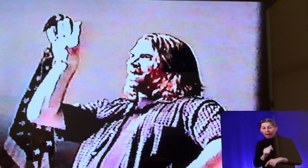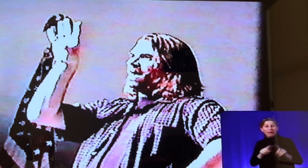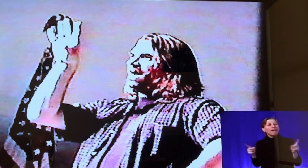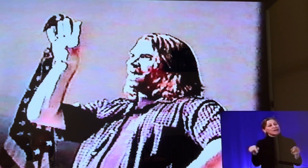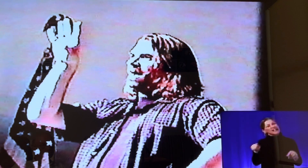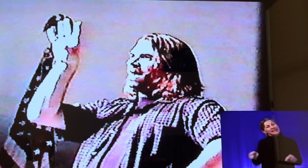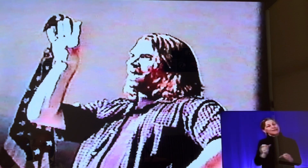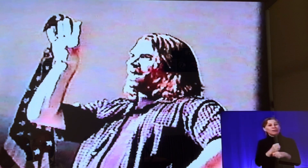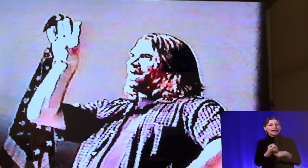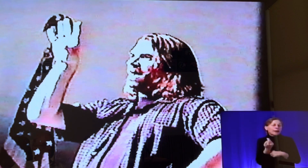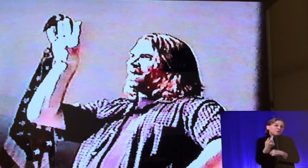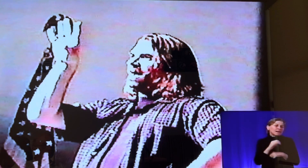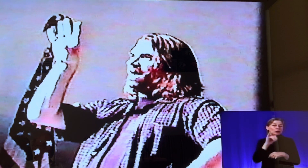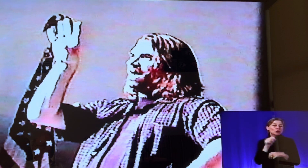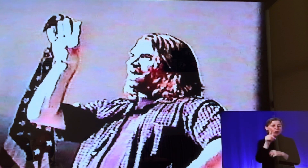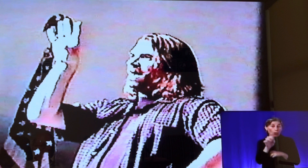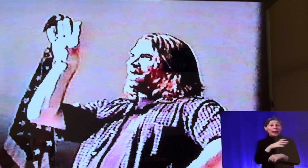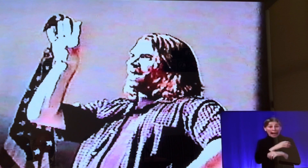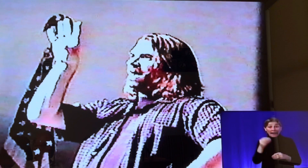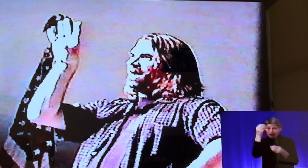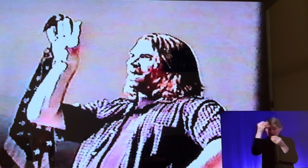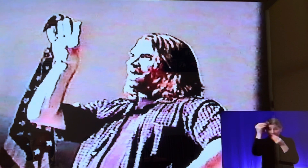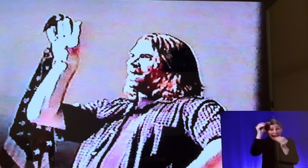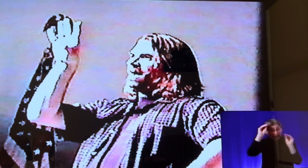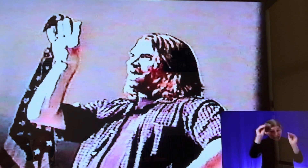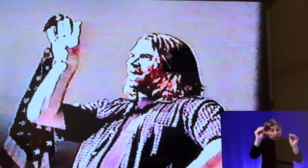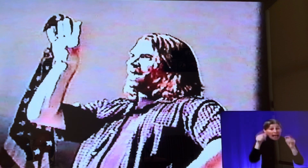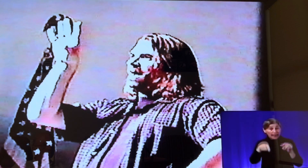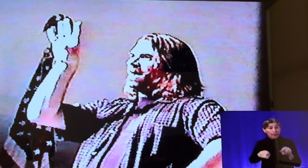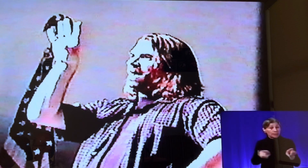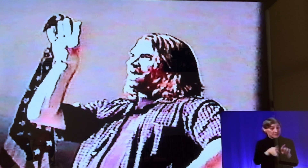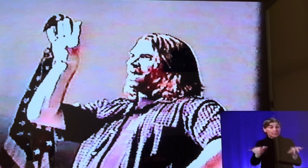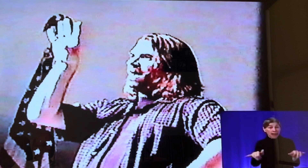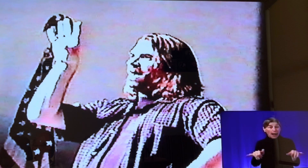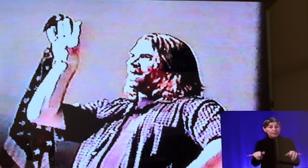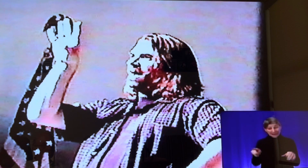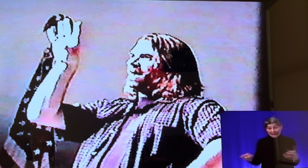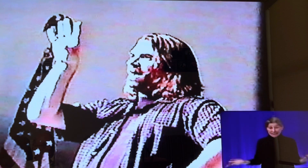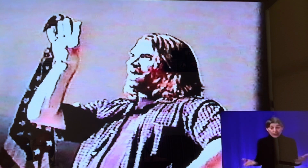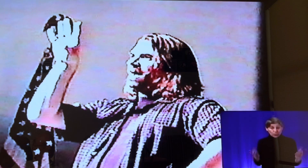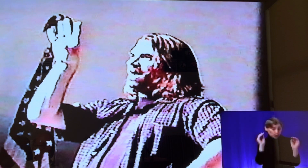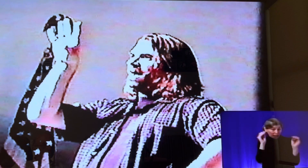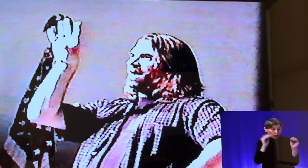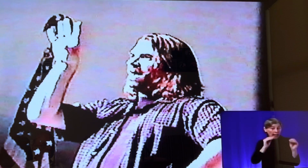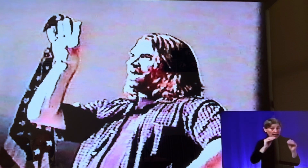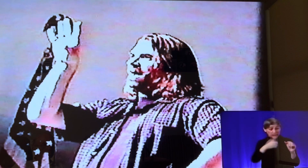making a joke and also educating them at the same time. And he is here to educate them about deaf culture and about the